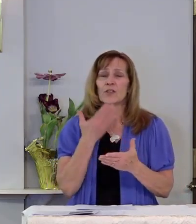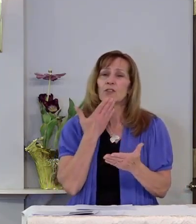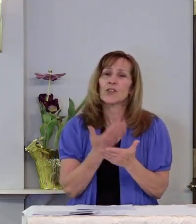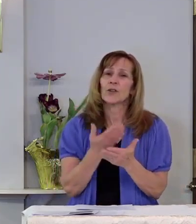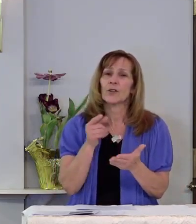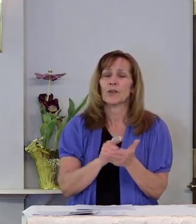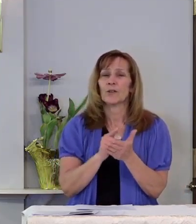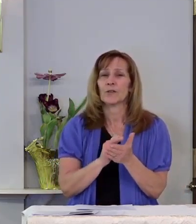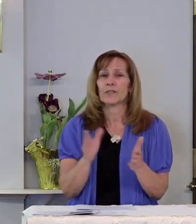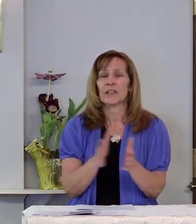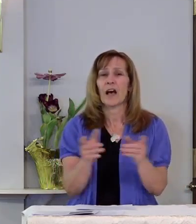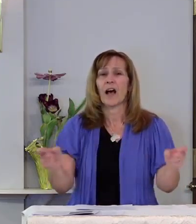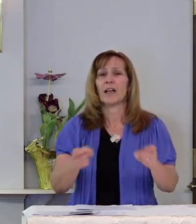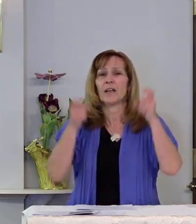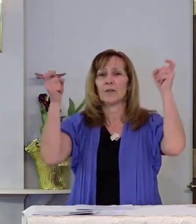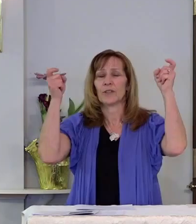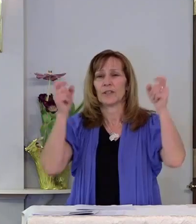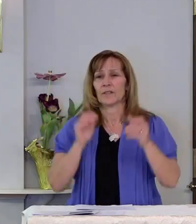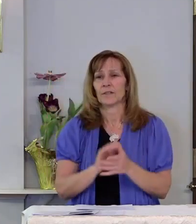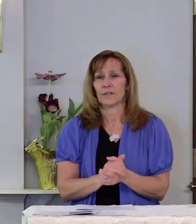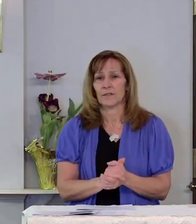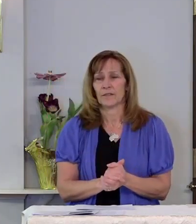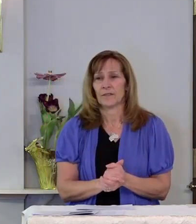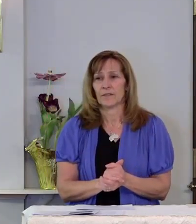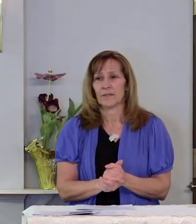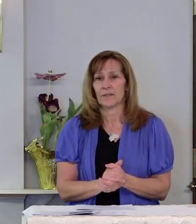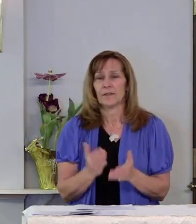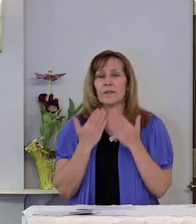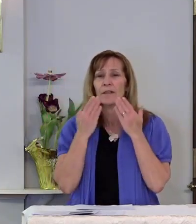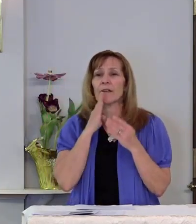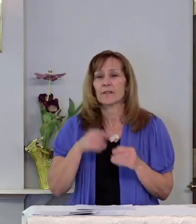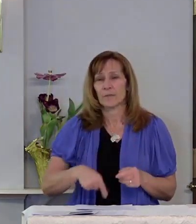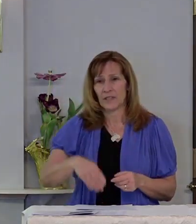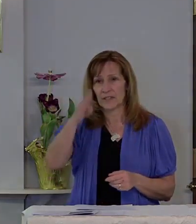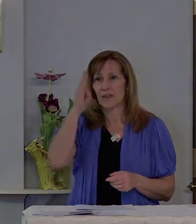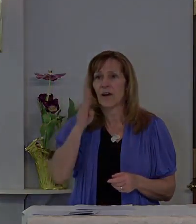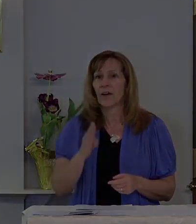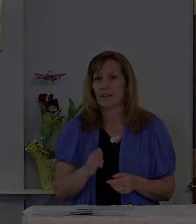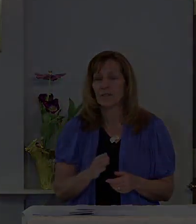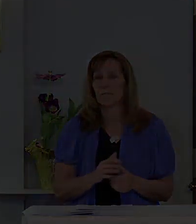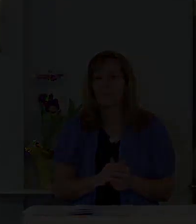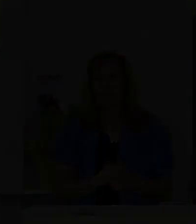meal. Fill us with your Spirit as we go from here, that we may wipe away